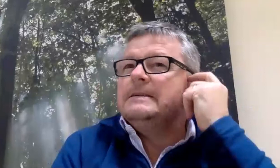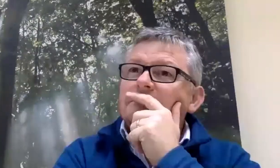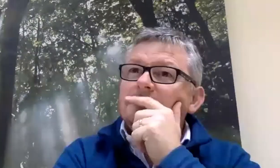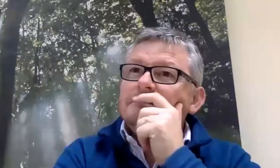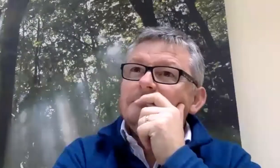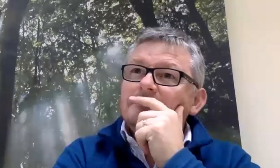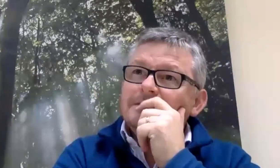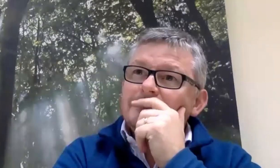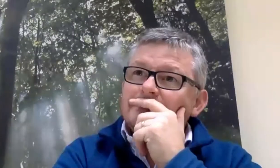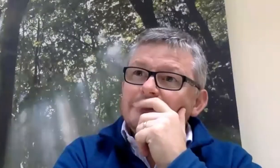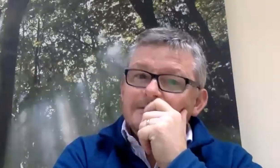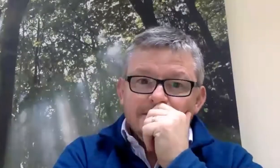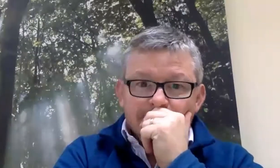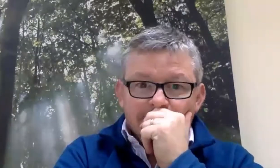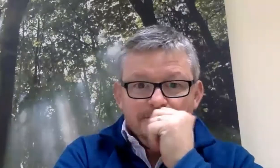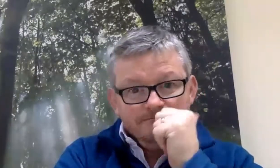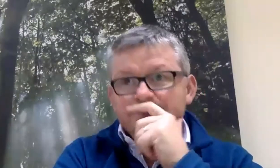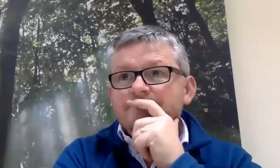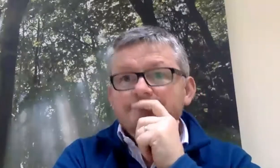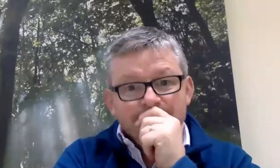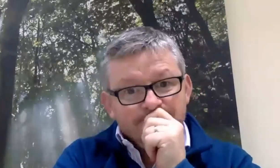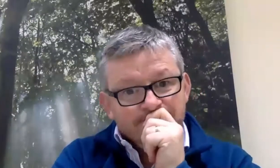what people can bring to the workforce.